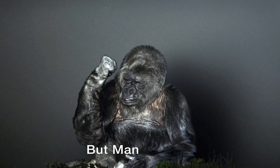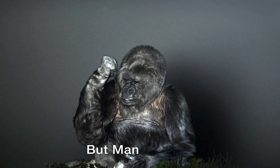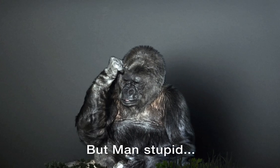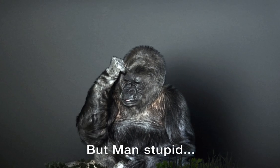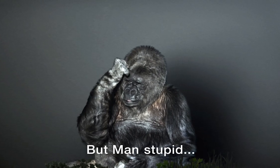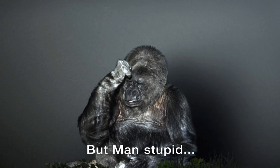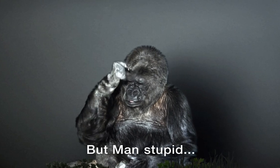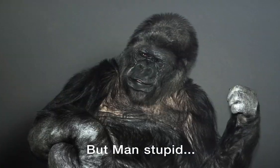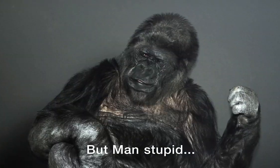is stupid.